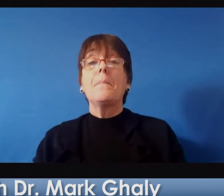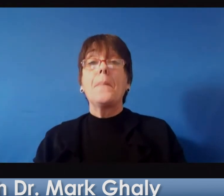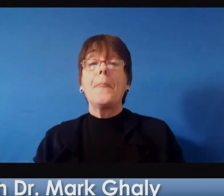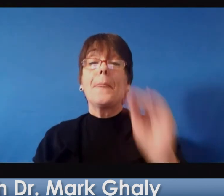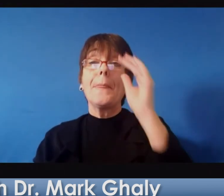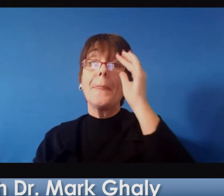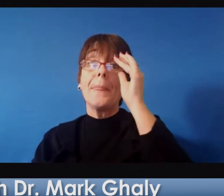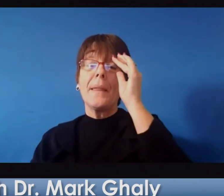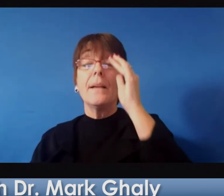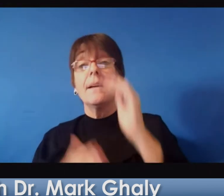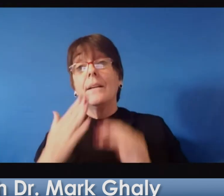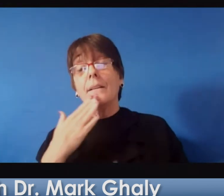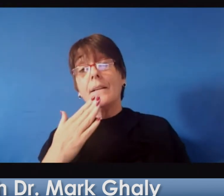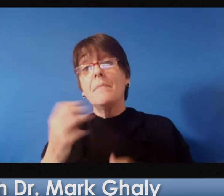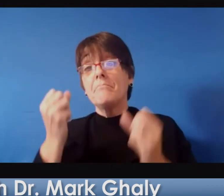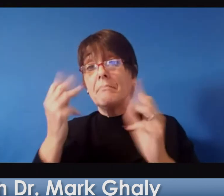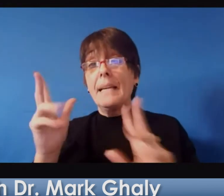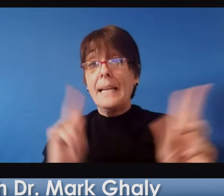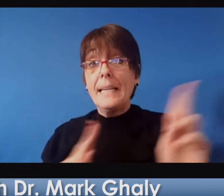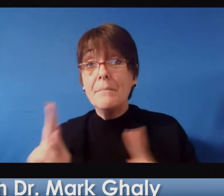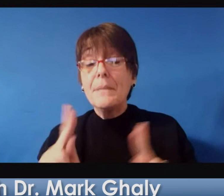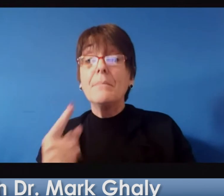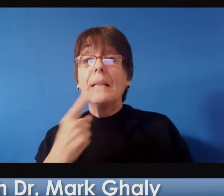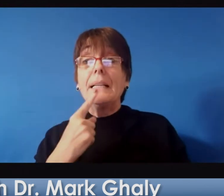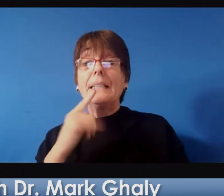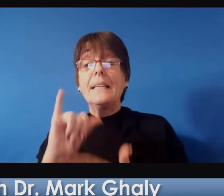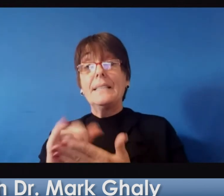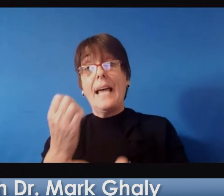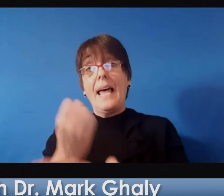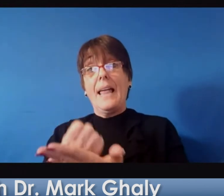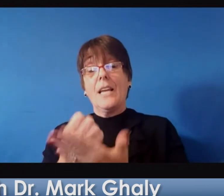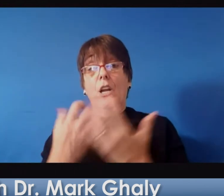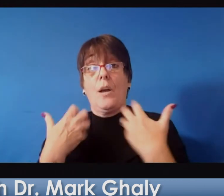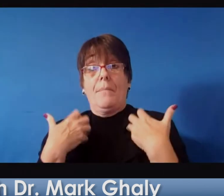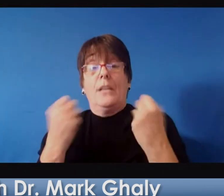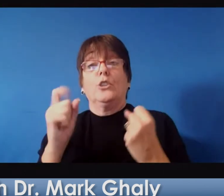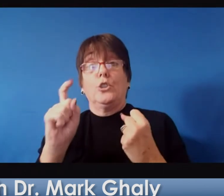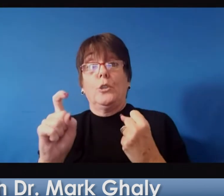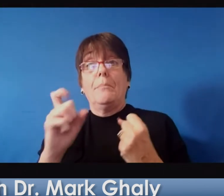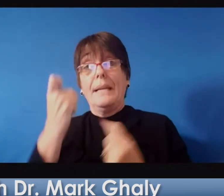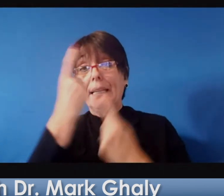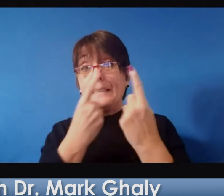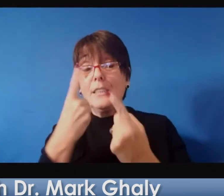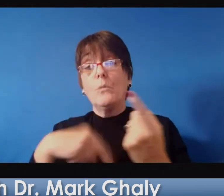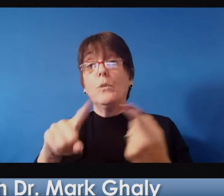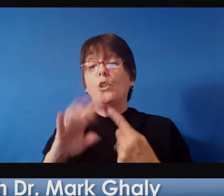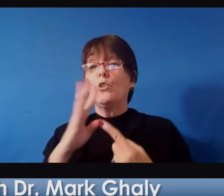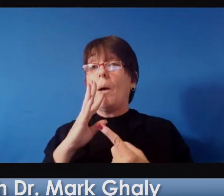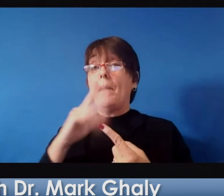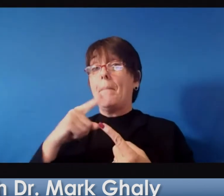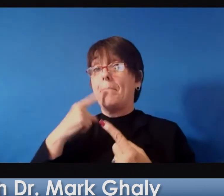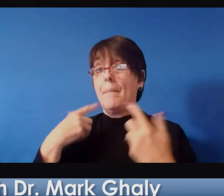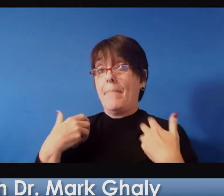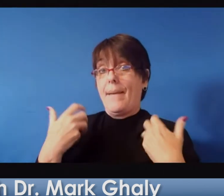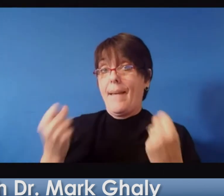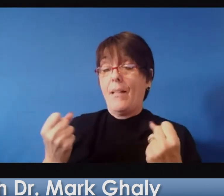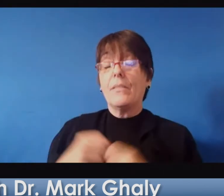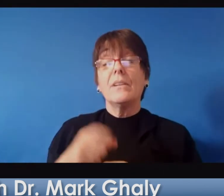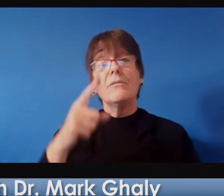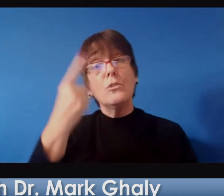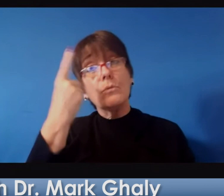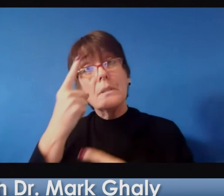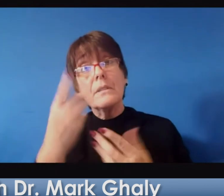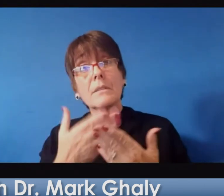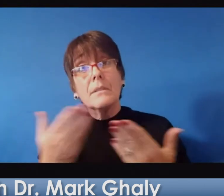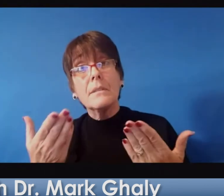Hi, Dr. Ghaly. A lot of people have said that economic health should be considered when we talk about public health. Have you considered something like